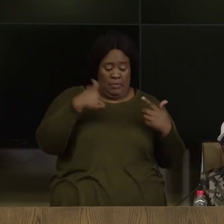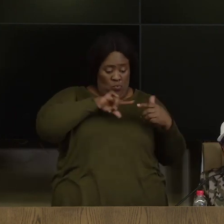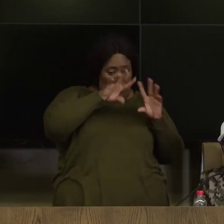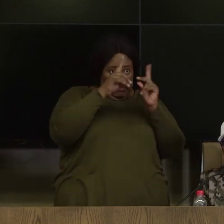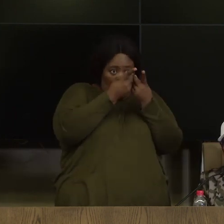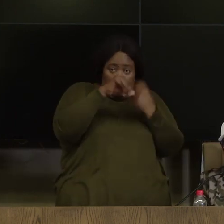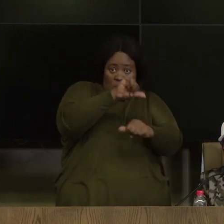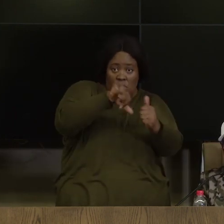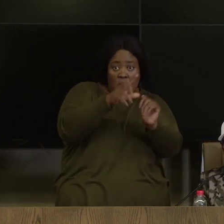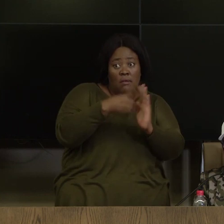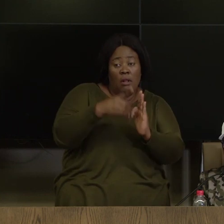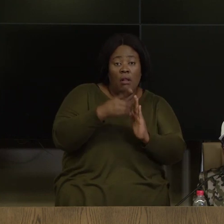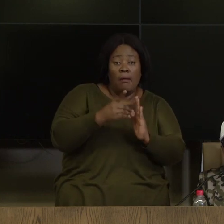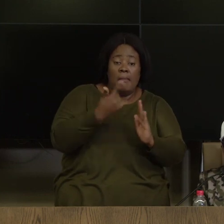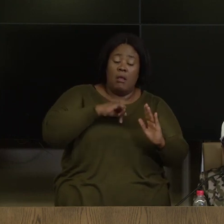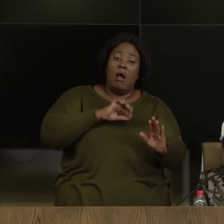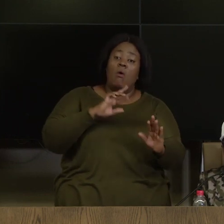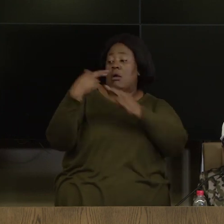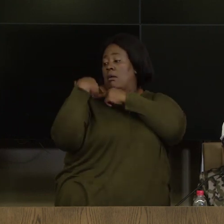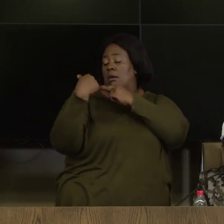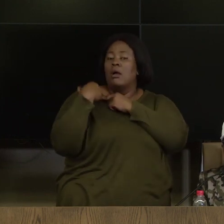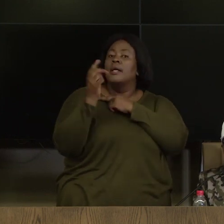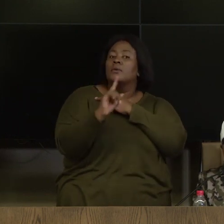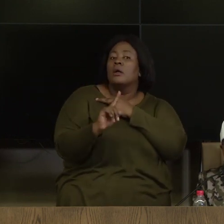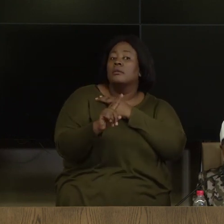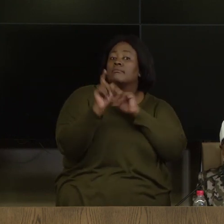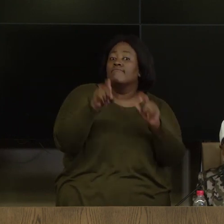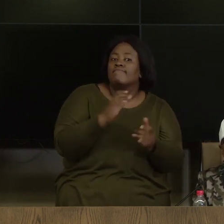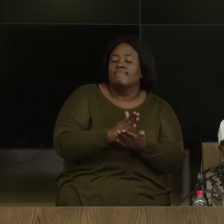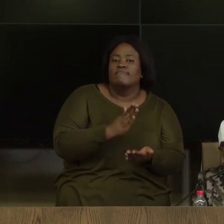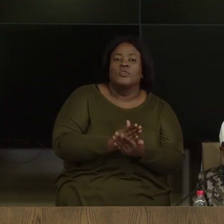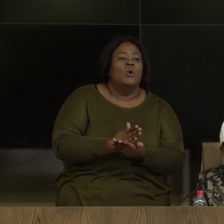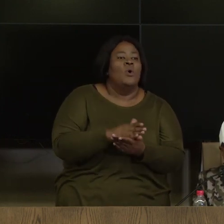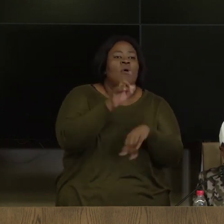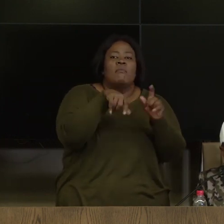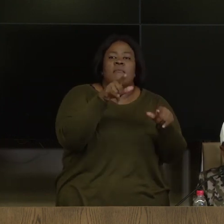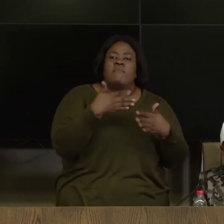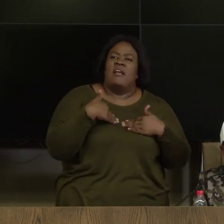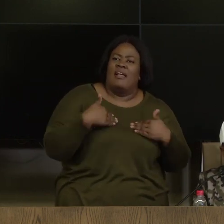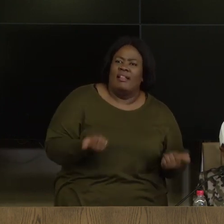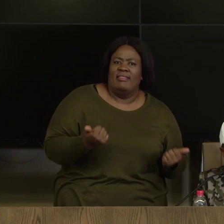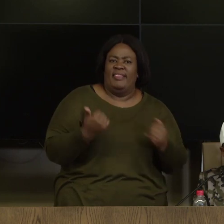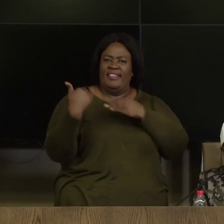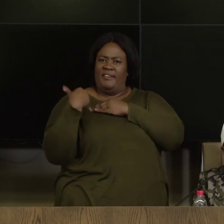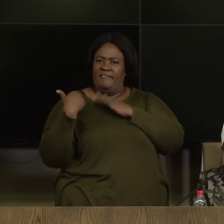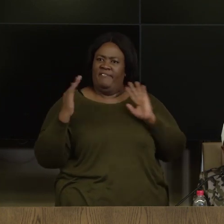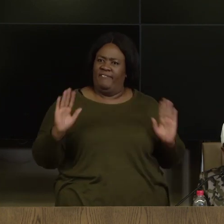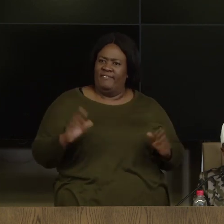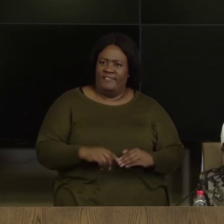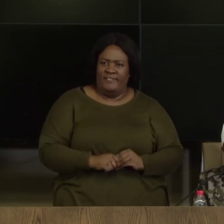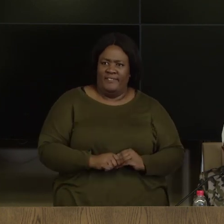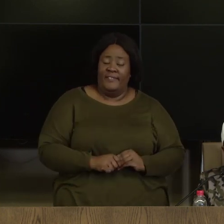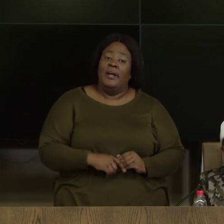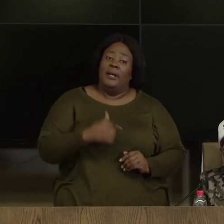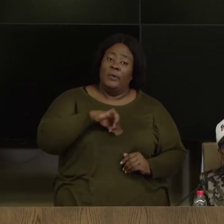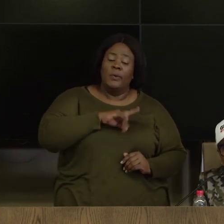of Social Development, our responsibility is that of the well-being of South African citizens. We will